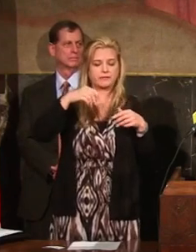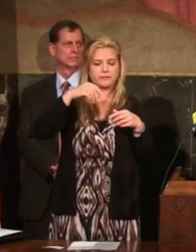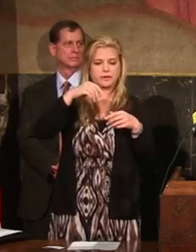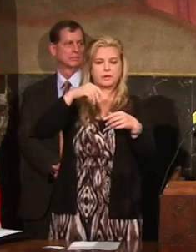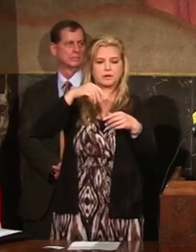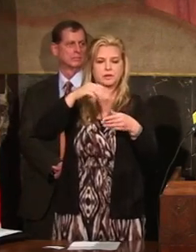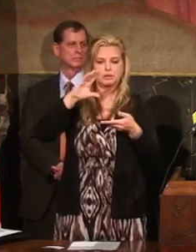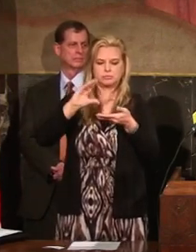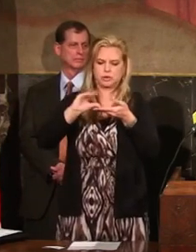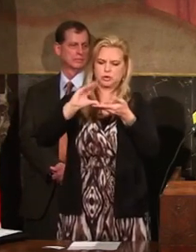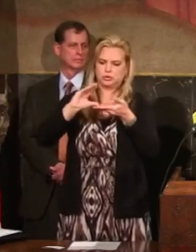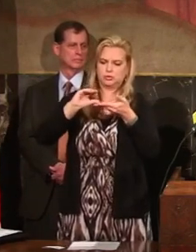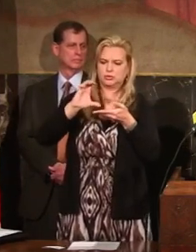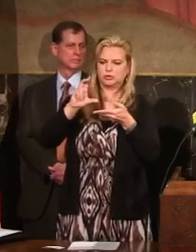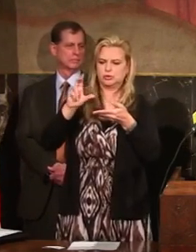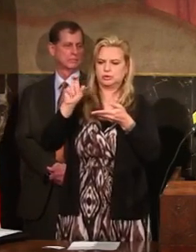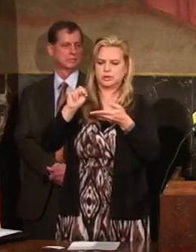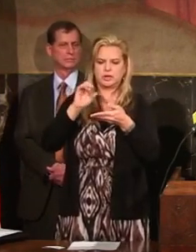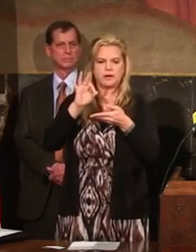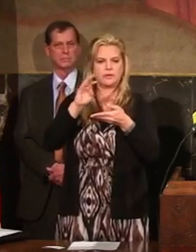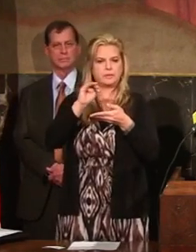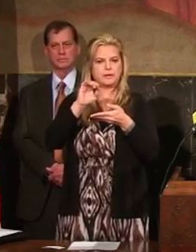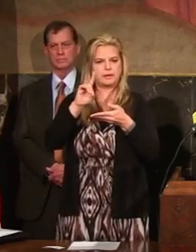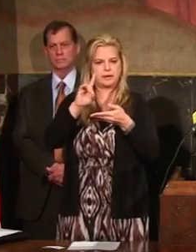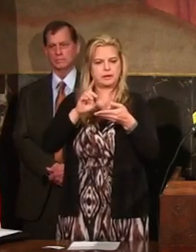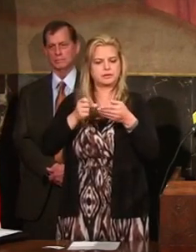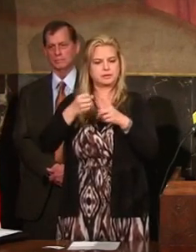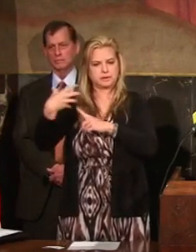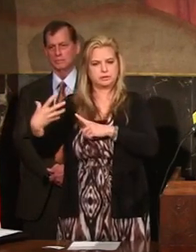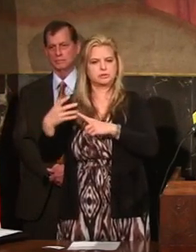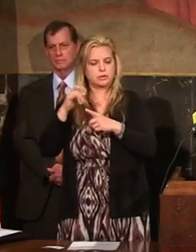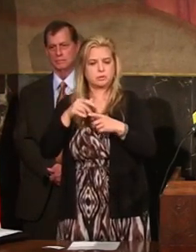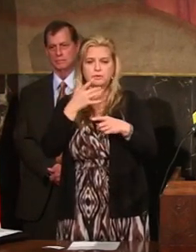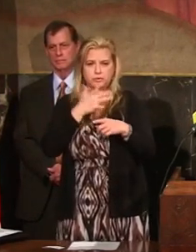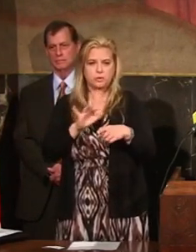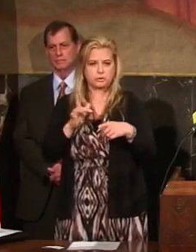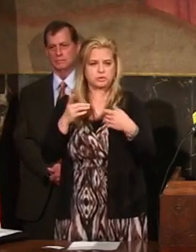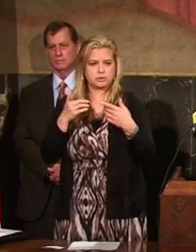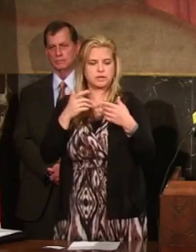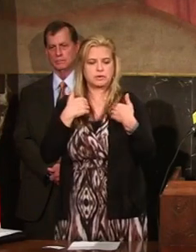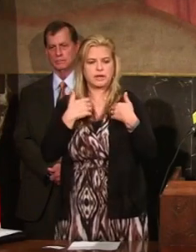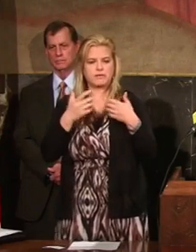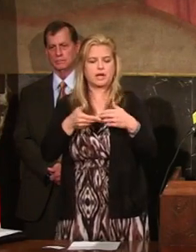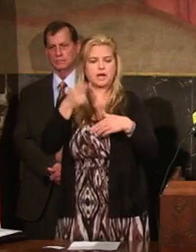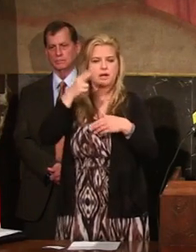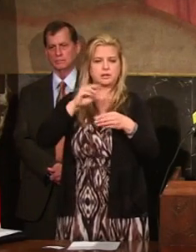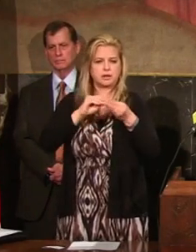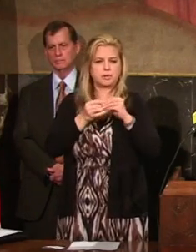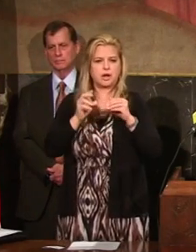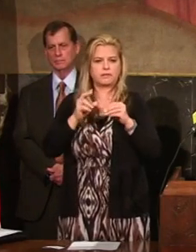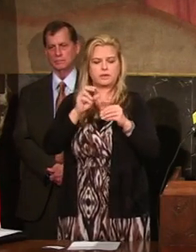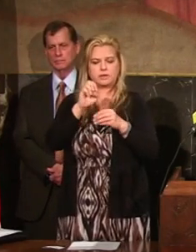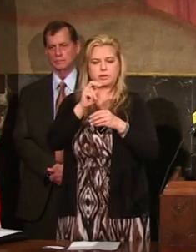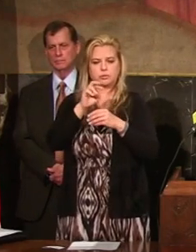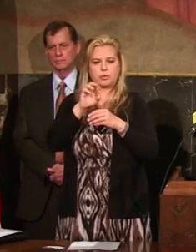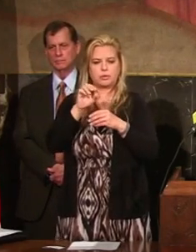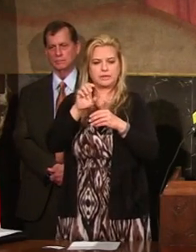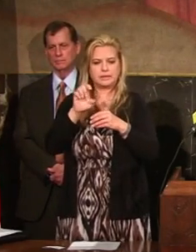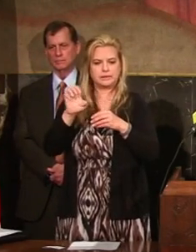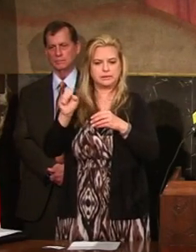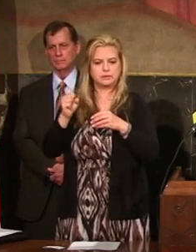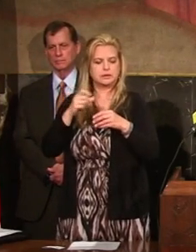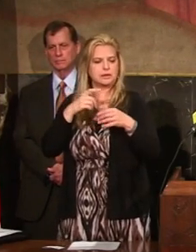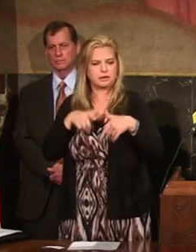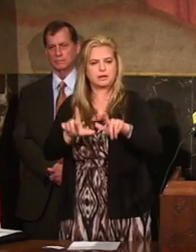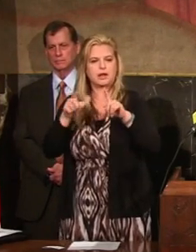expansion. We were fortunate to have a very effective implementation and a high number of enrollees that allowed us to have managed care dollars and